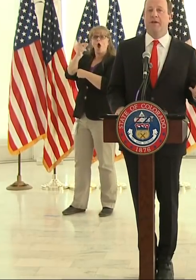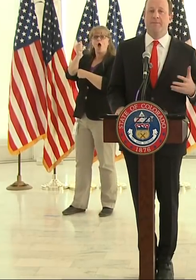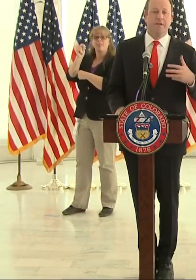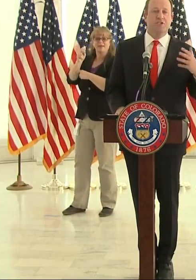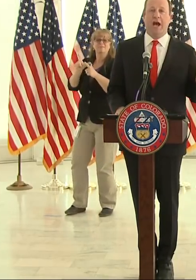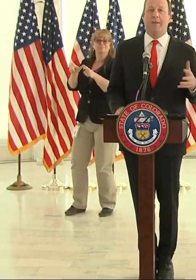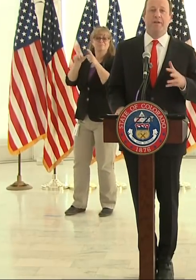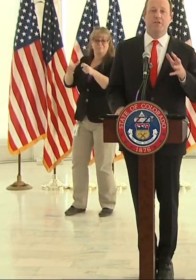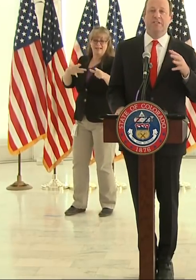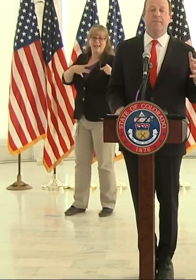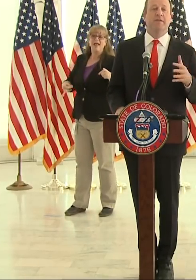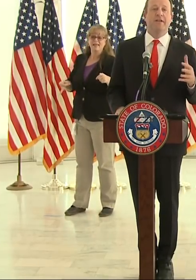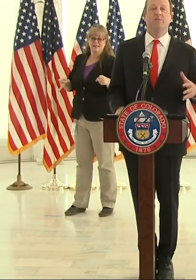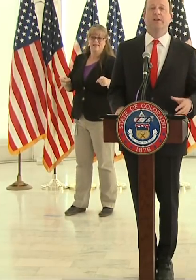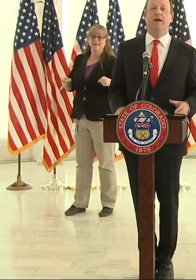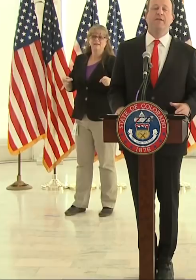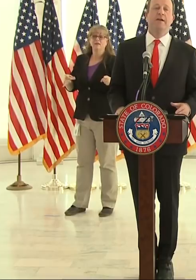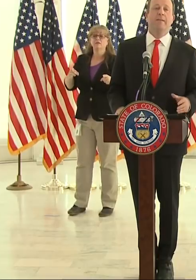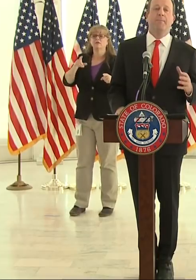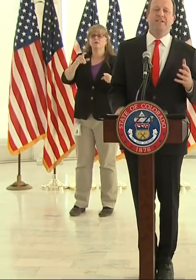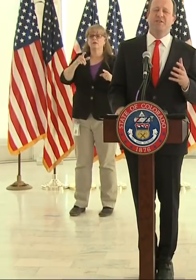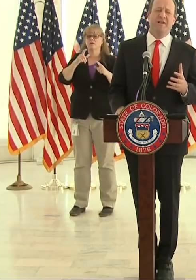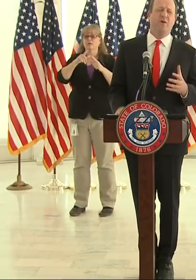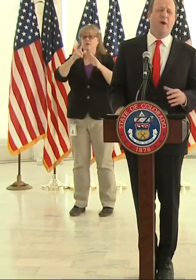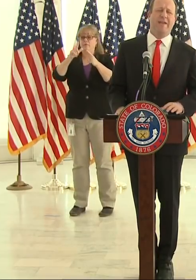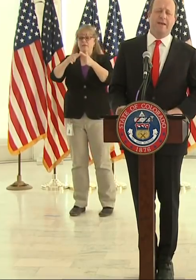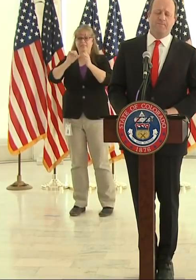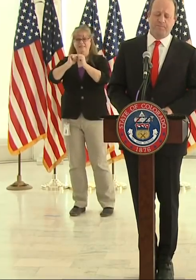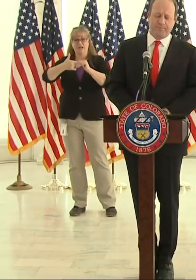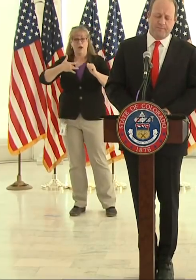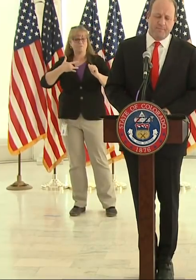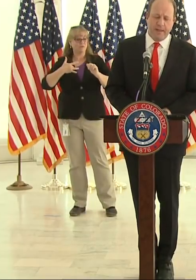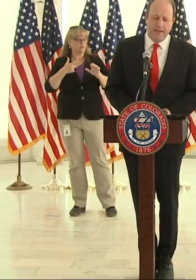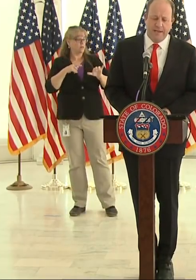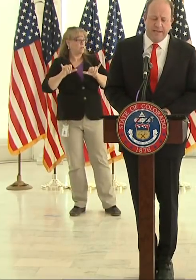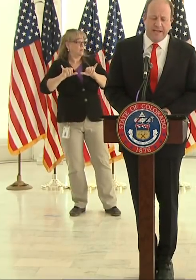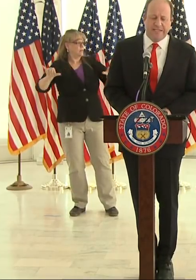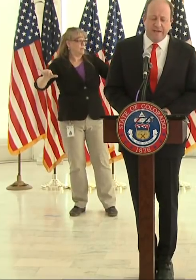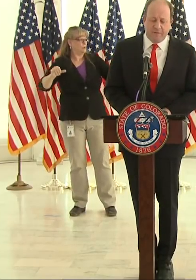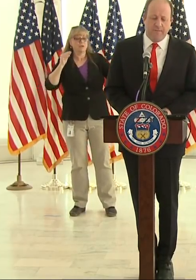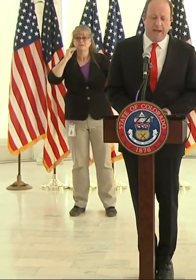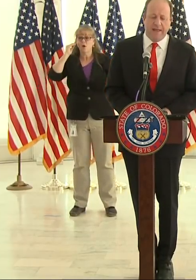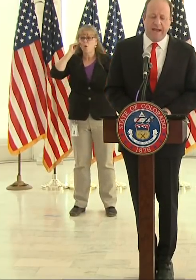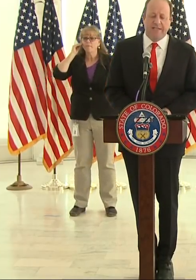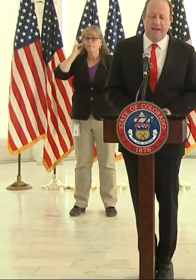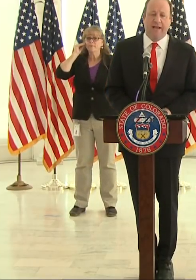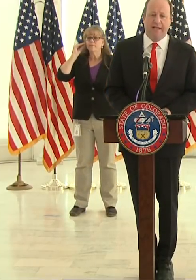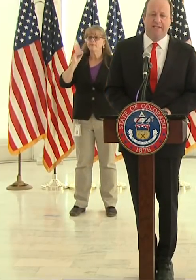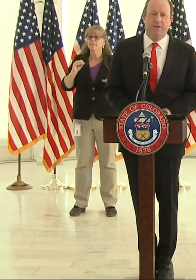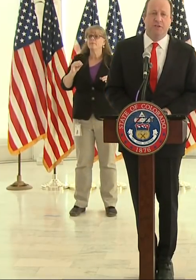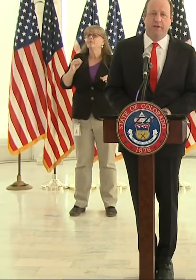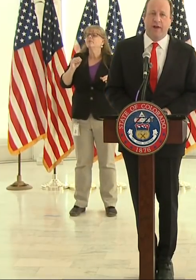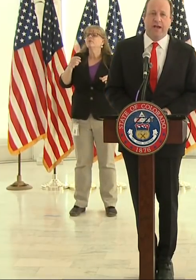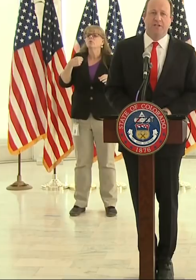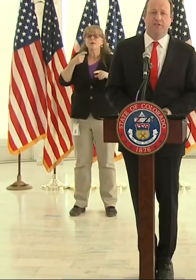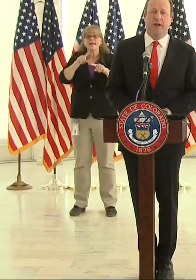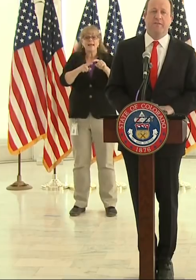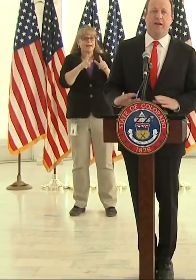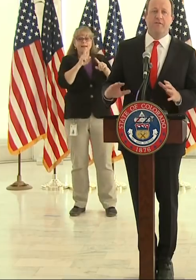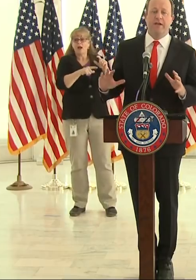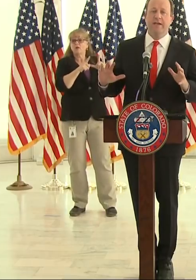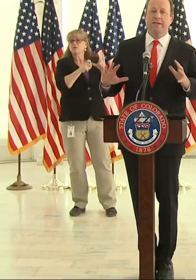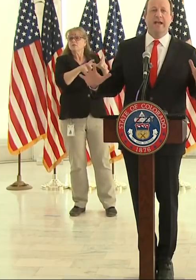be able to shop and do some of the things we love, but do it in a way that is different and that has a lot less social